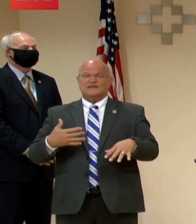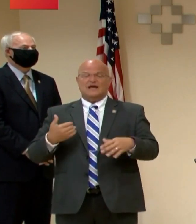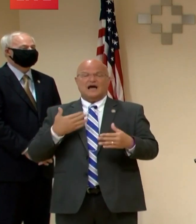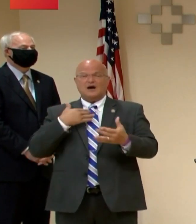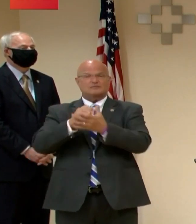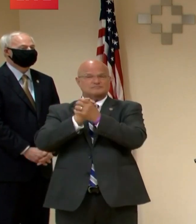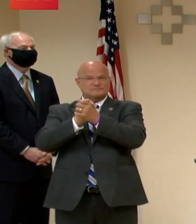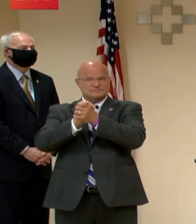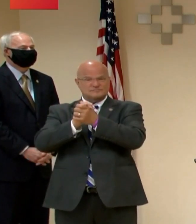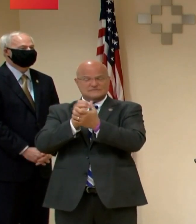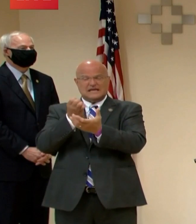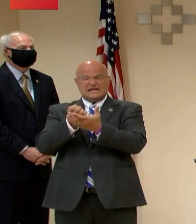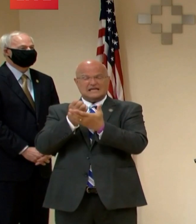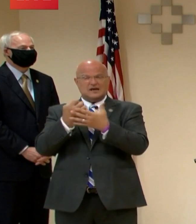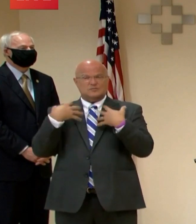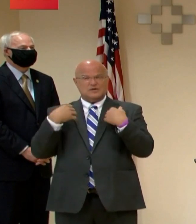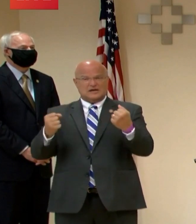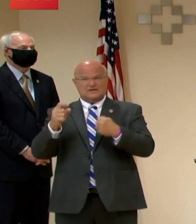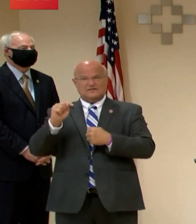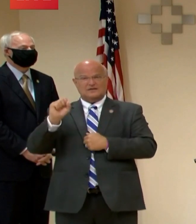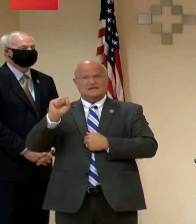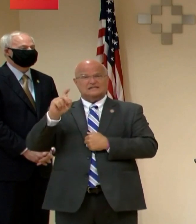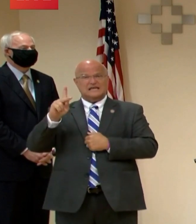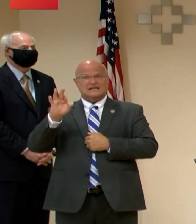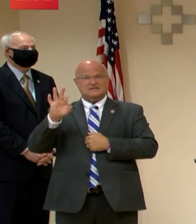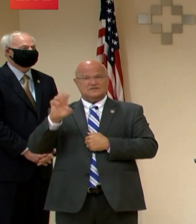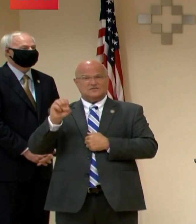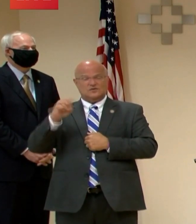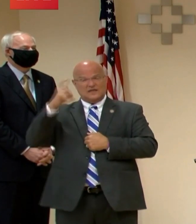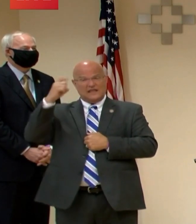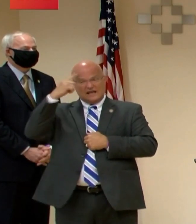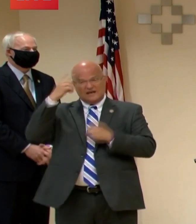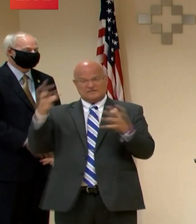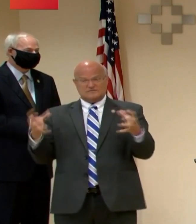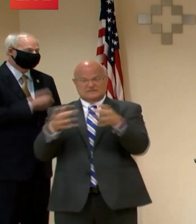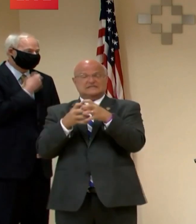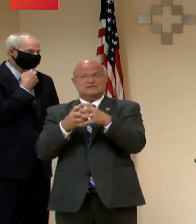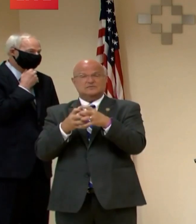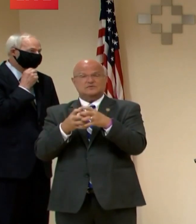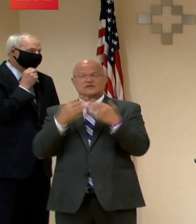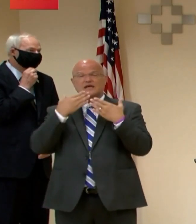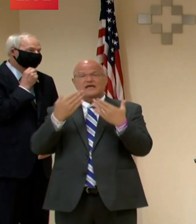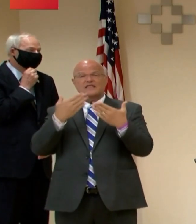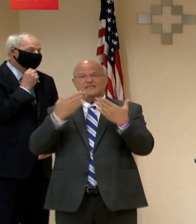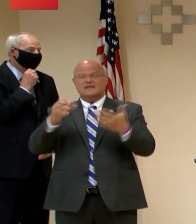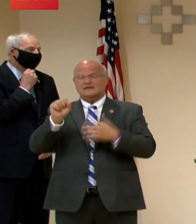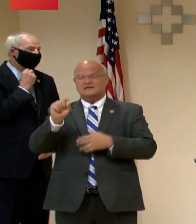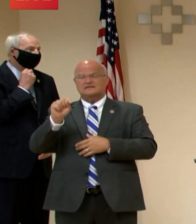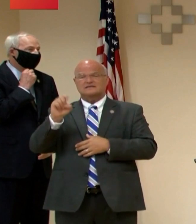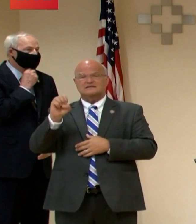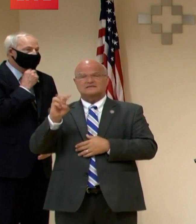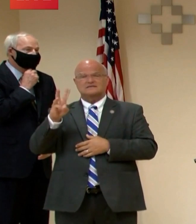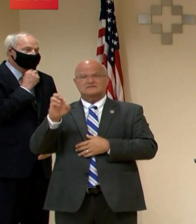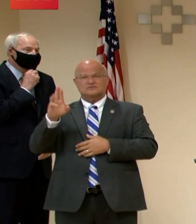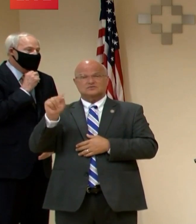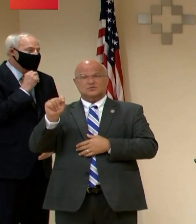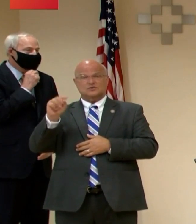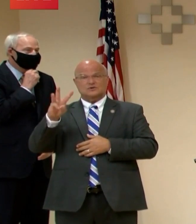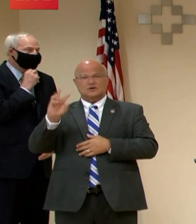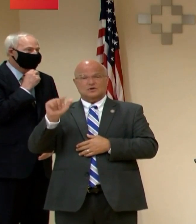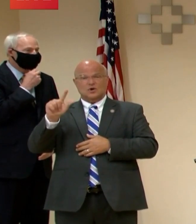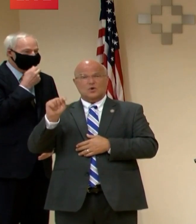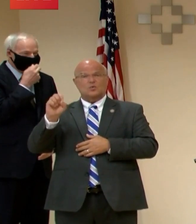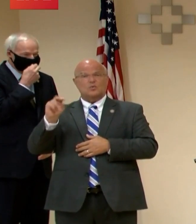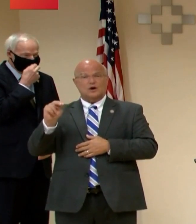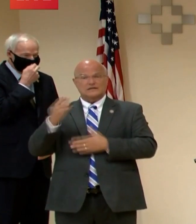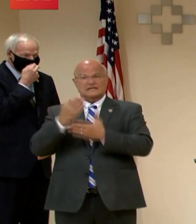to the Economic Recovery Task Force that the governor put together. Big thanks to Chairman Stuart Walton and his leadership. We're starting to see some